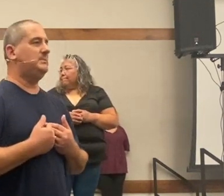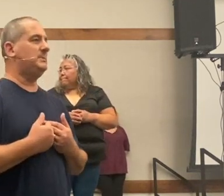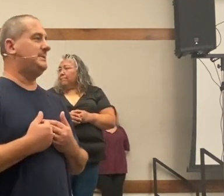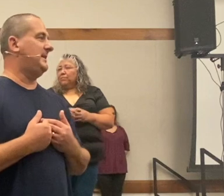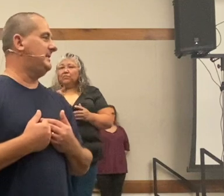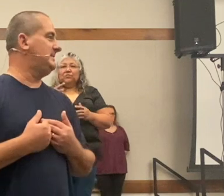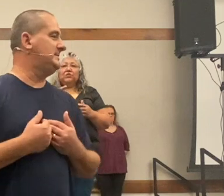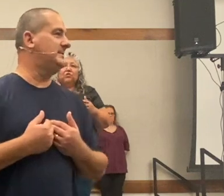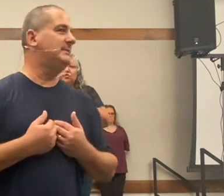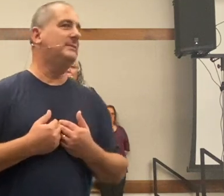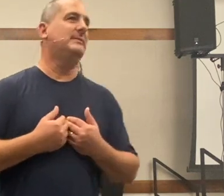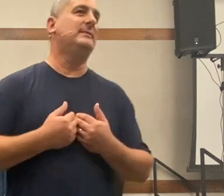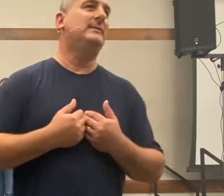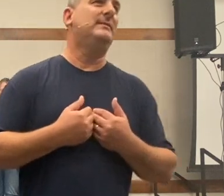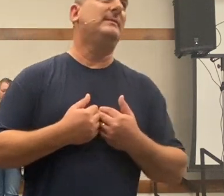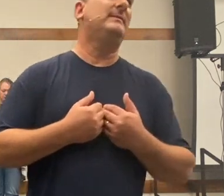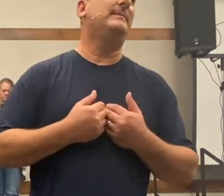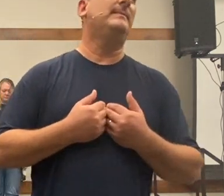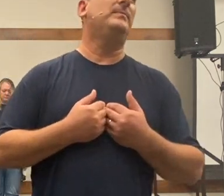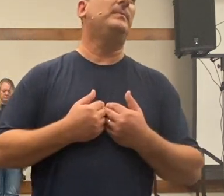Just a couple more seconds.